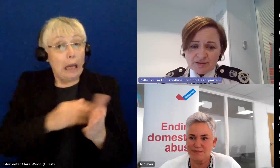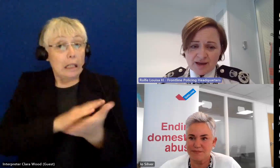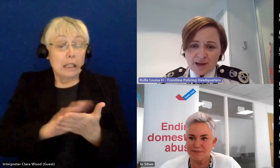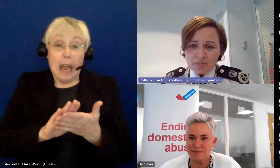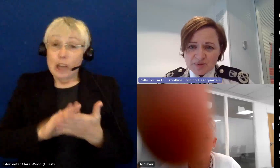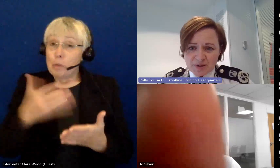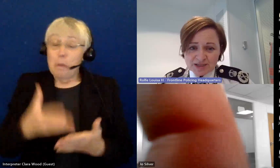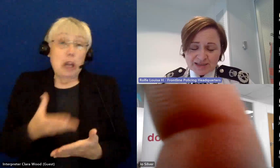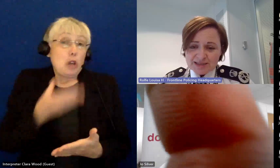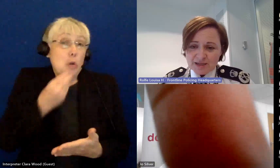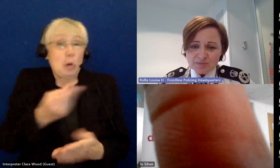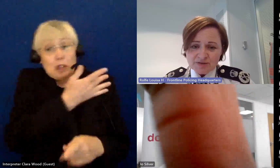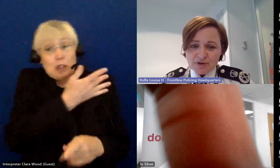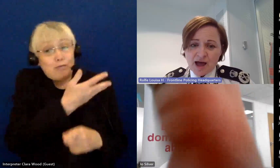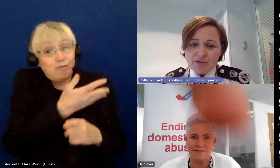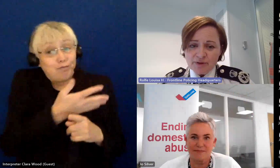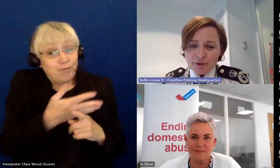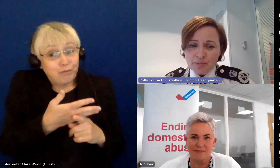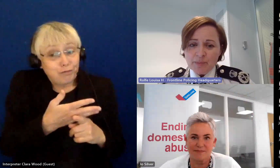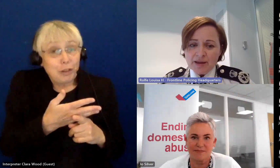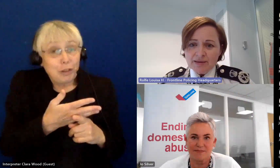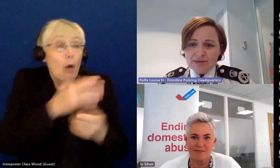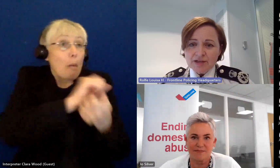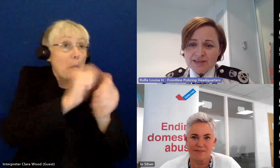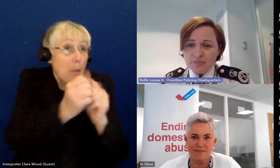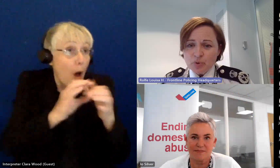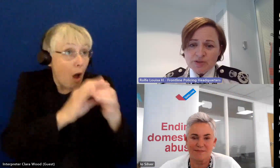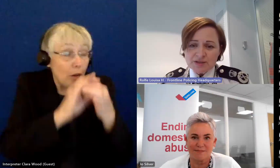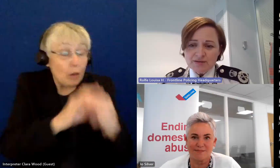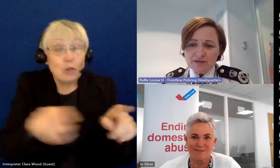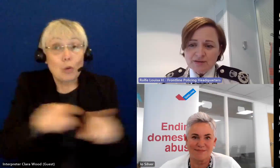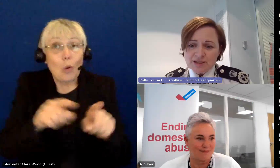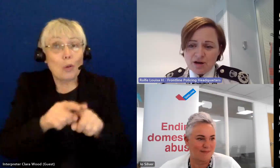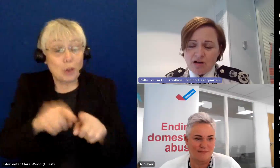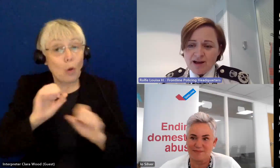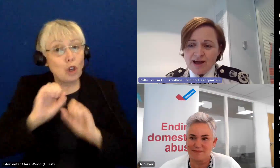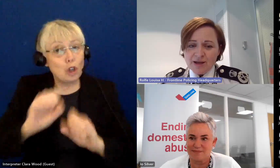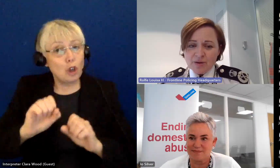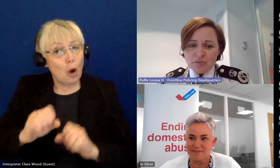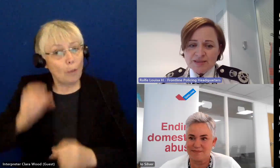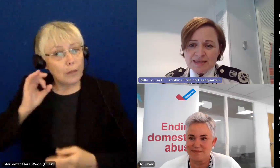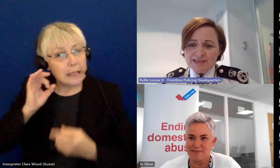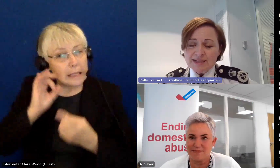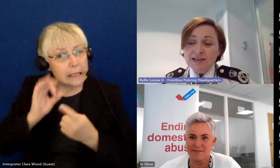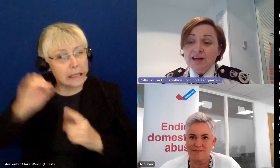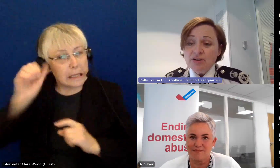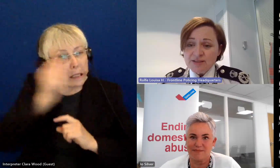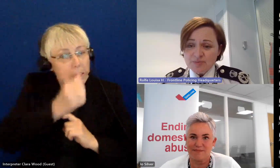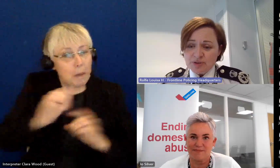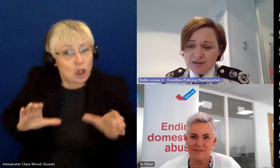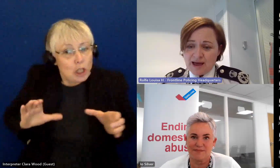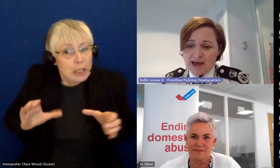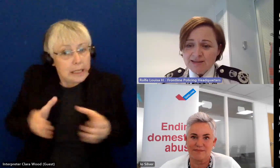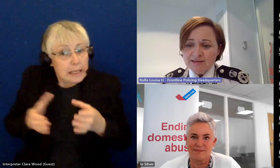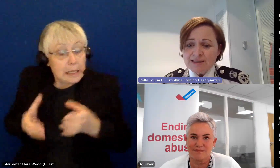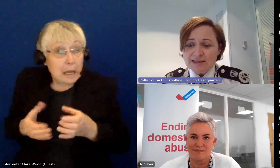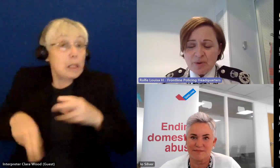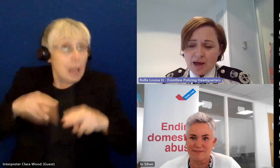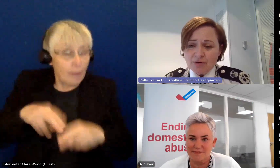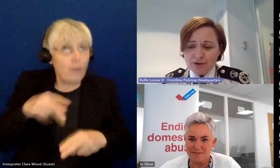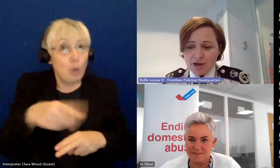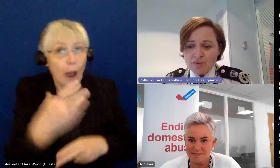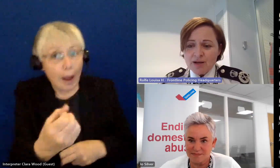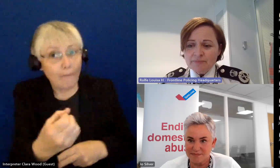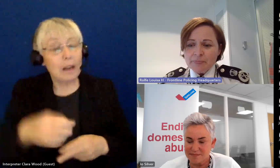also with specialist teams if you have them, that it's important that the Dara was seen as an enhancement to that. And